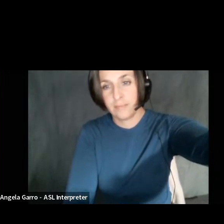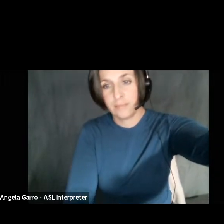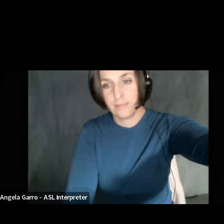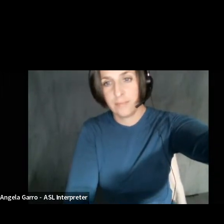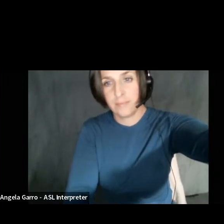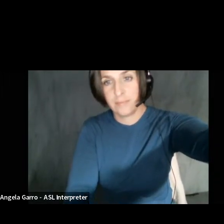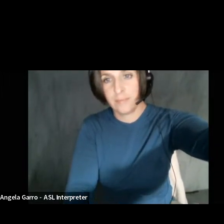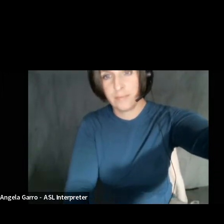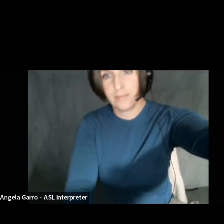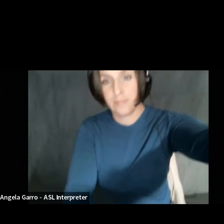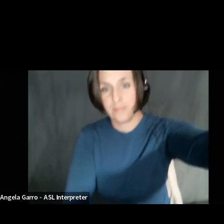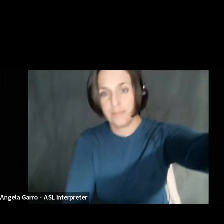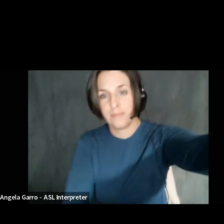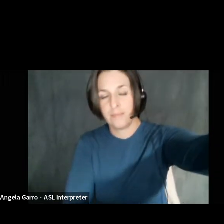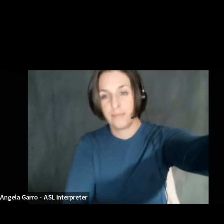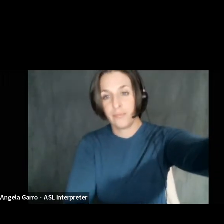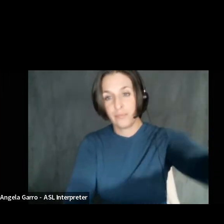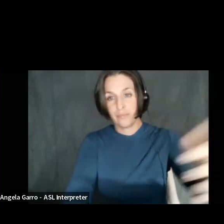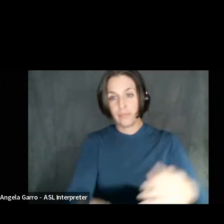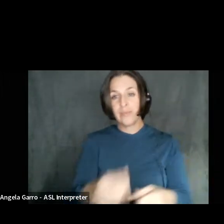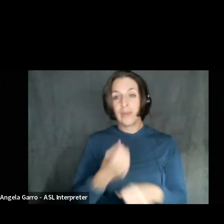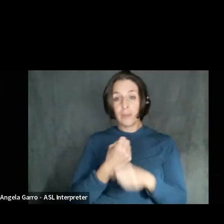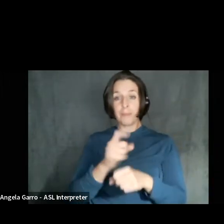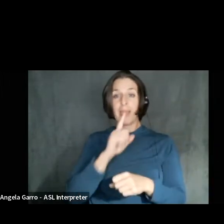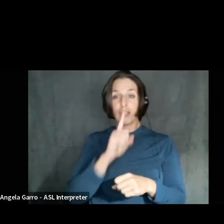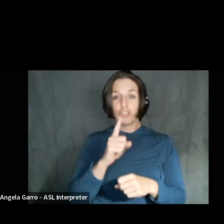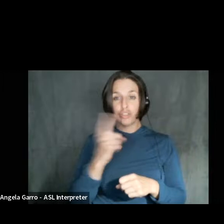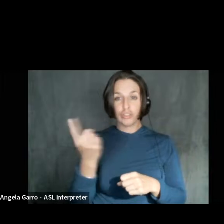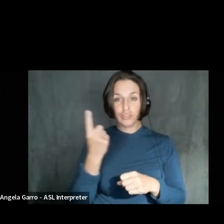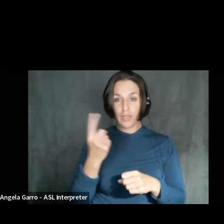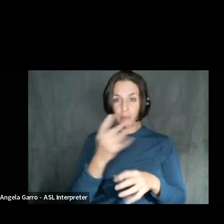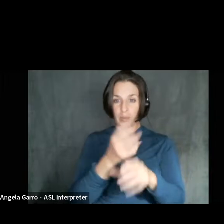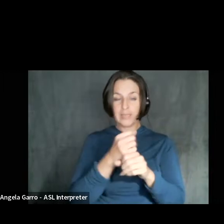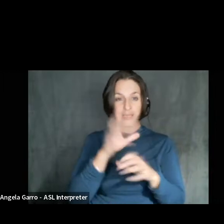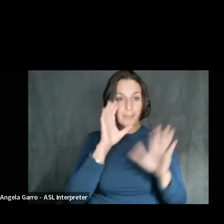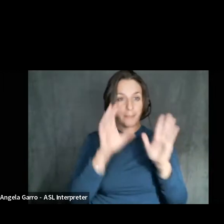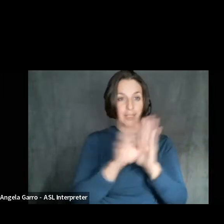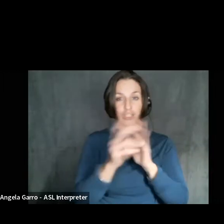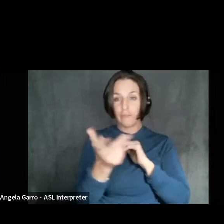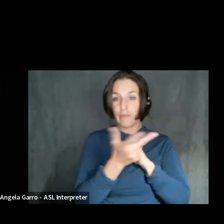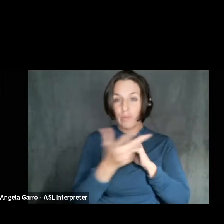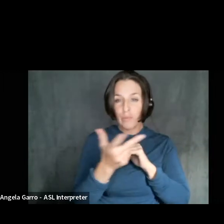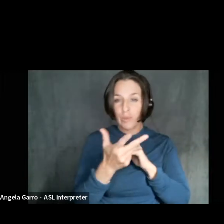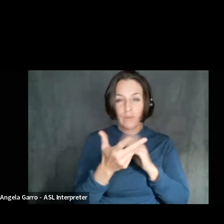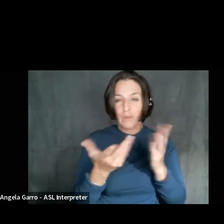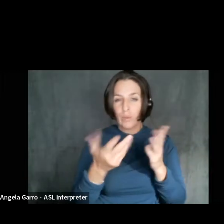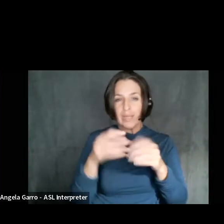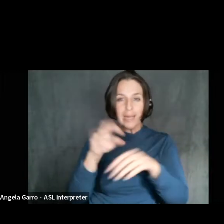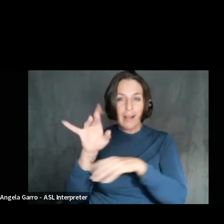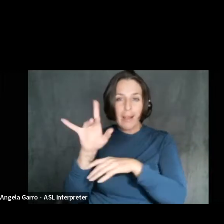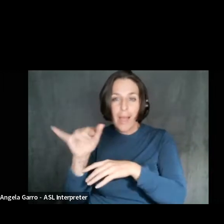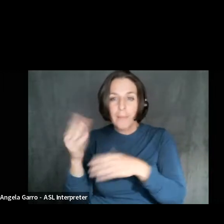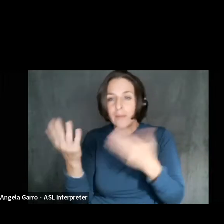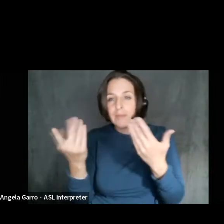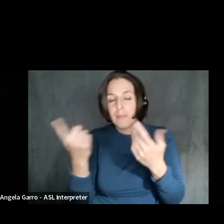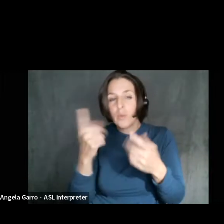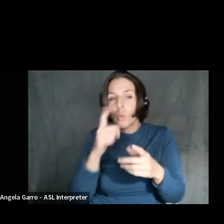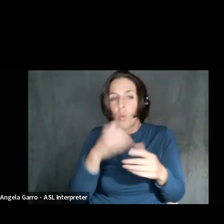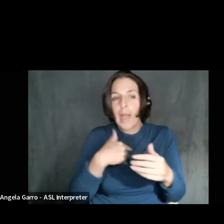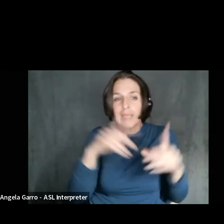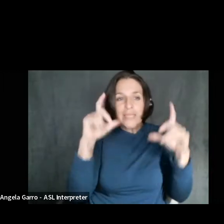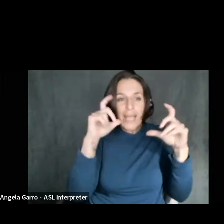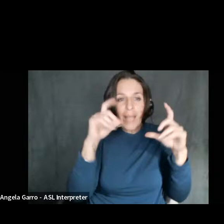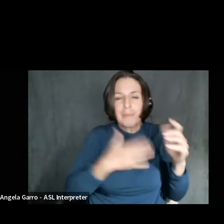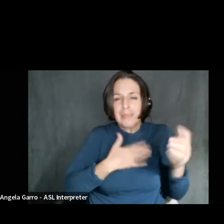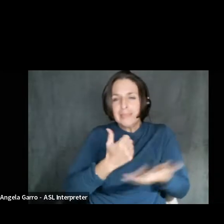Can we make sure someone gets a picture of the three of you or the whole team together out in the lobby or hit right there? I don't know. Who's got a camera that can help me out real